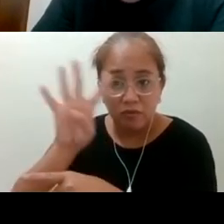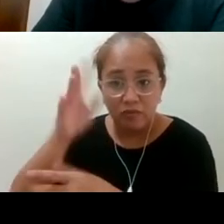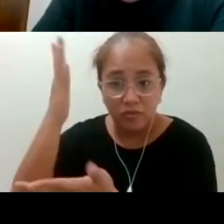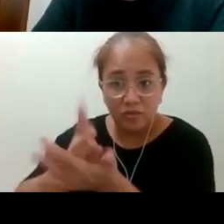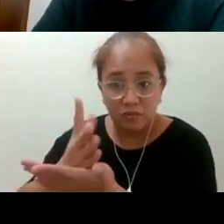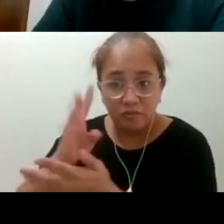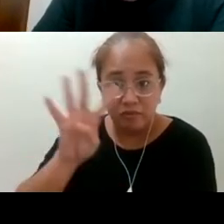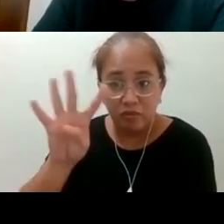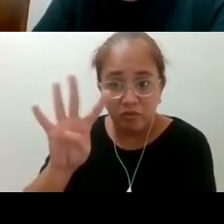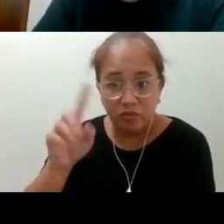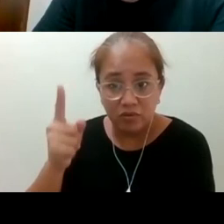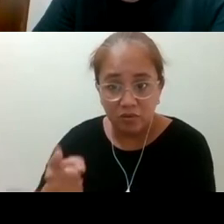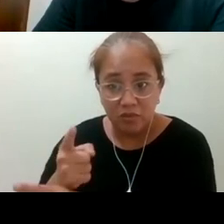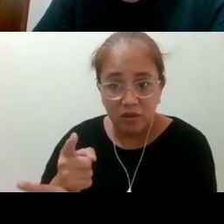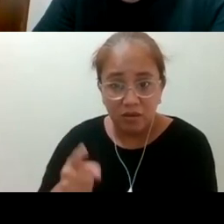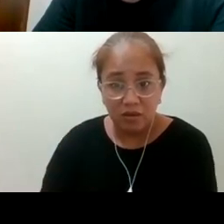saying. Okay.